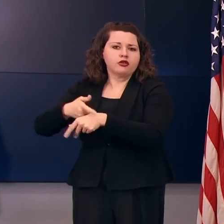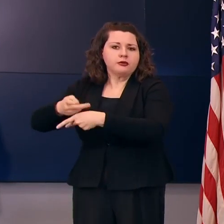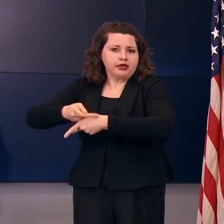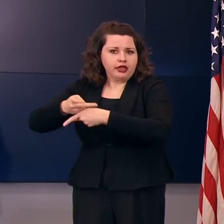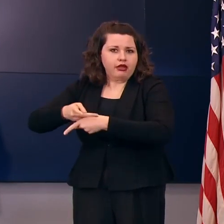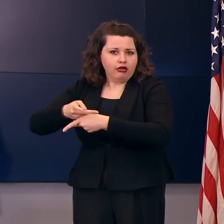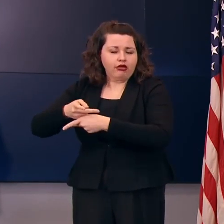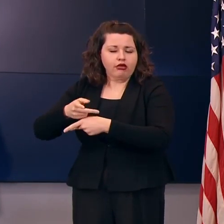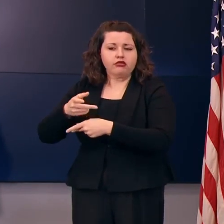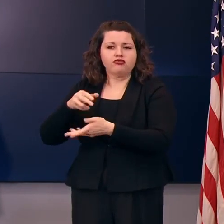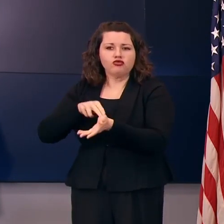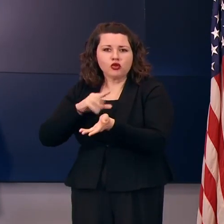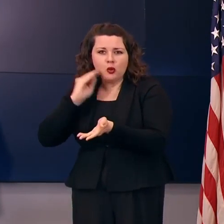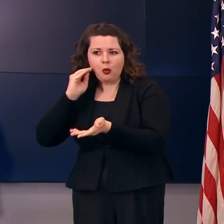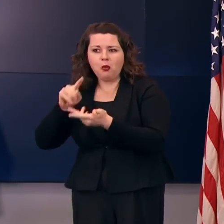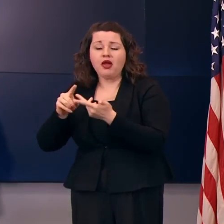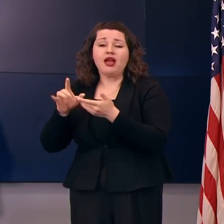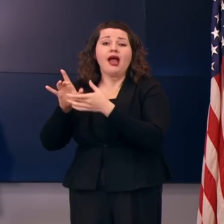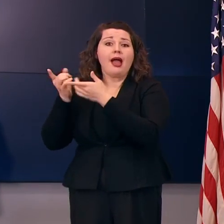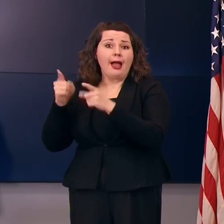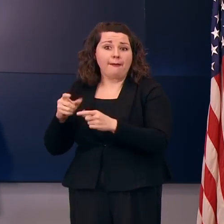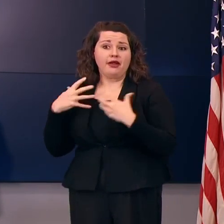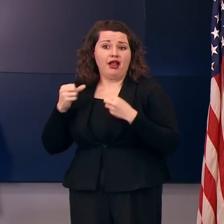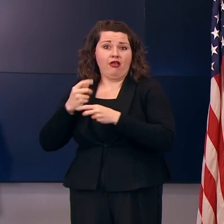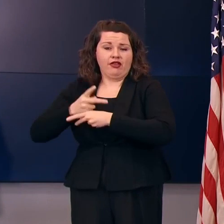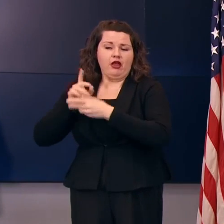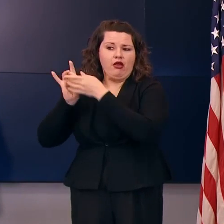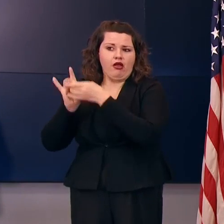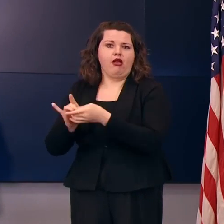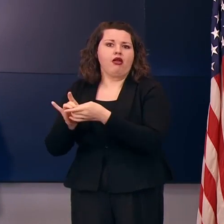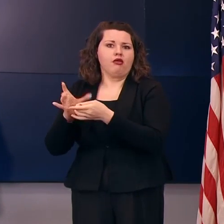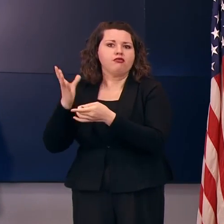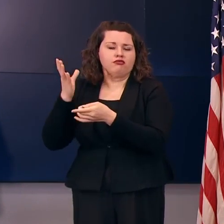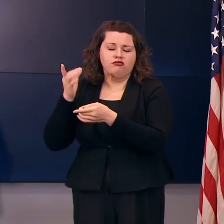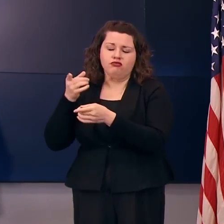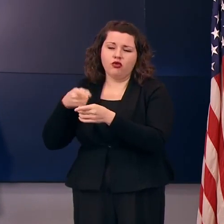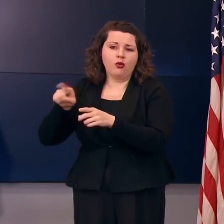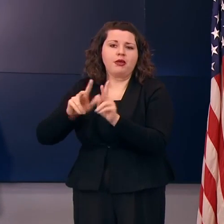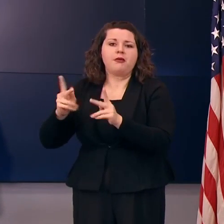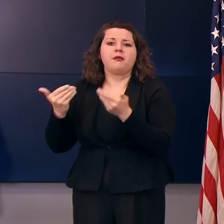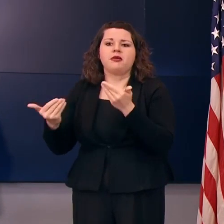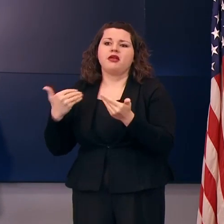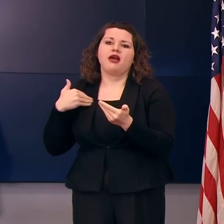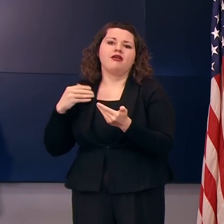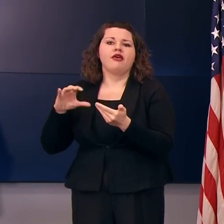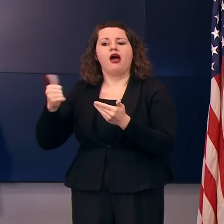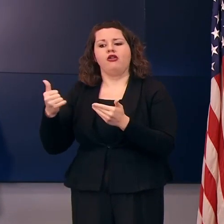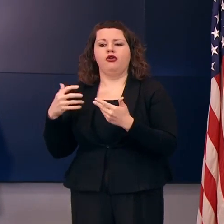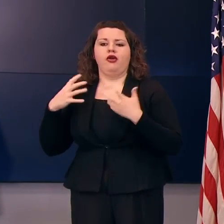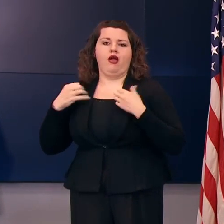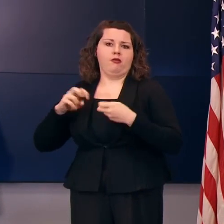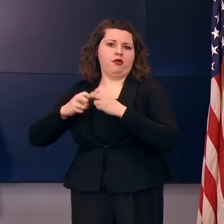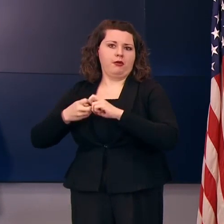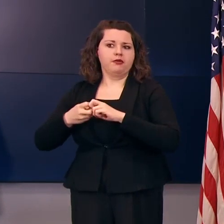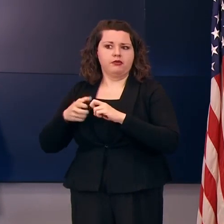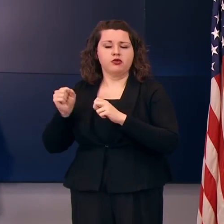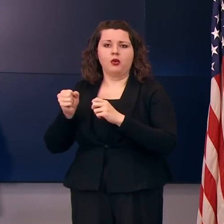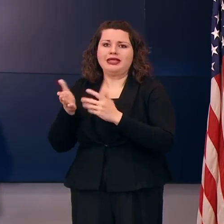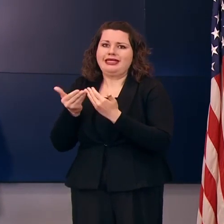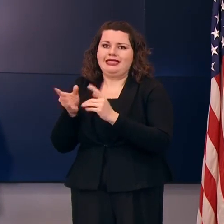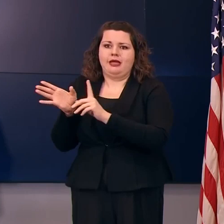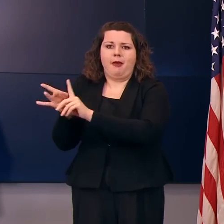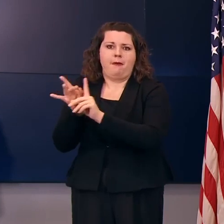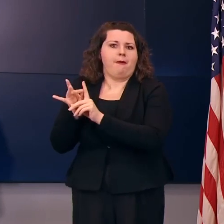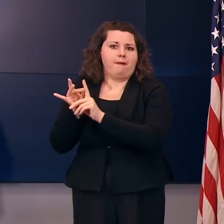carers, particularly when health care is associated, because these are individuals who may have other underlying conditions. And so I